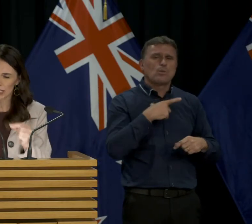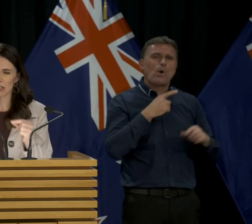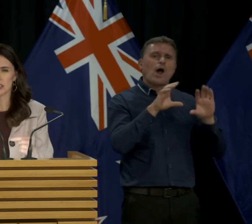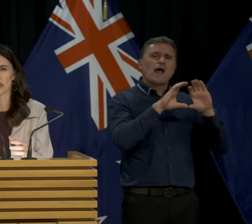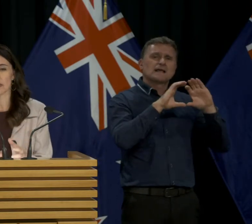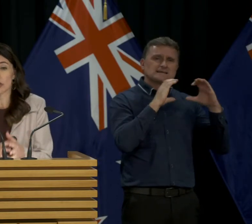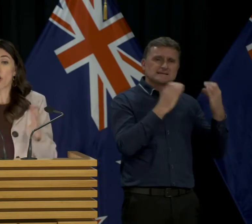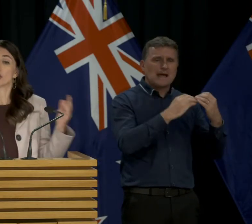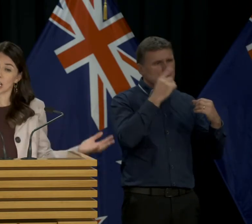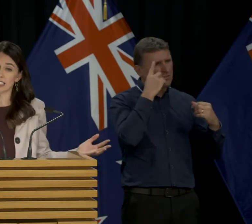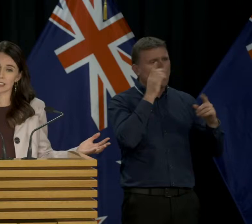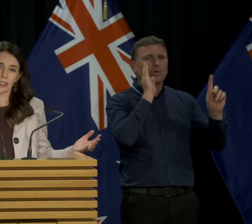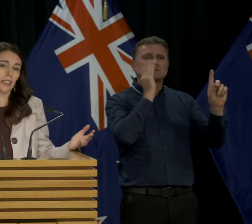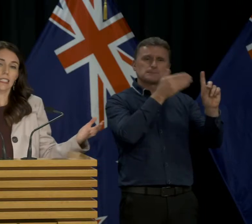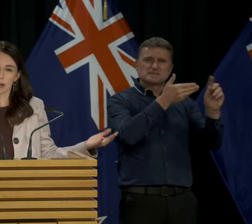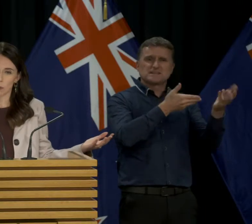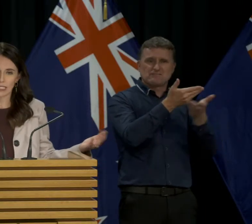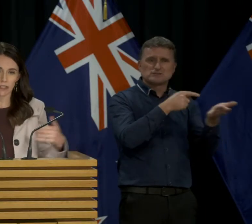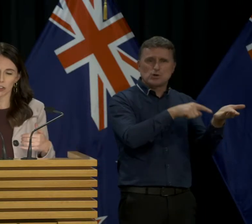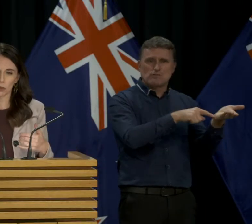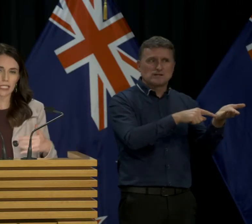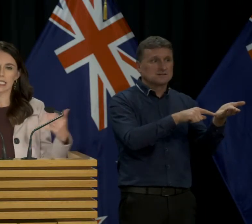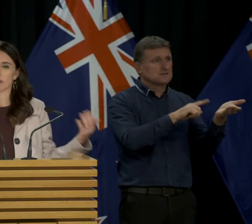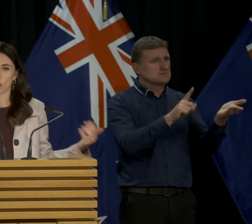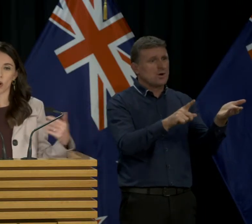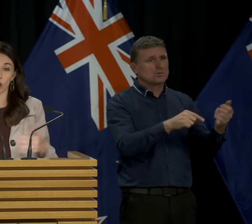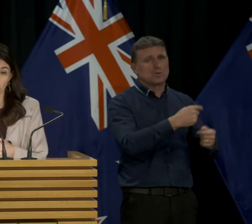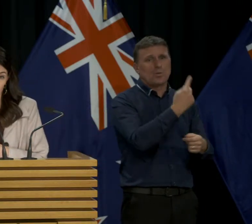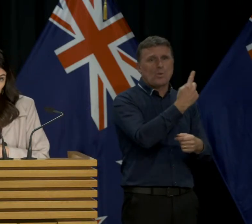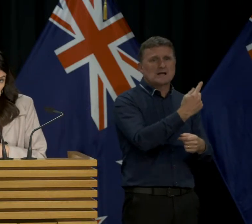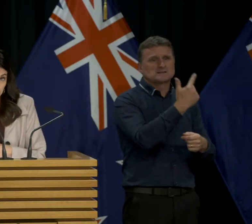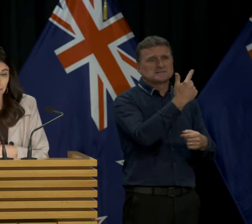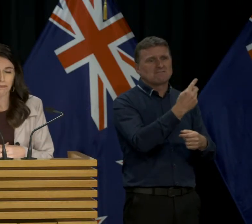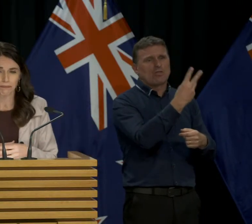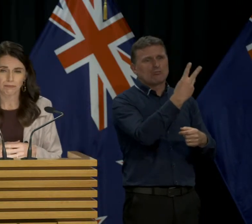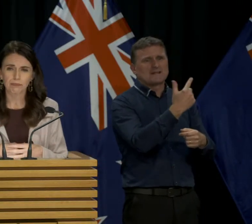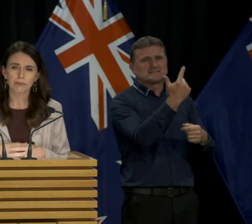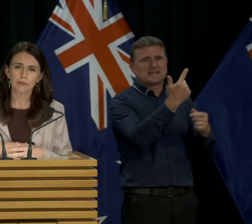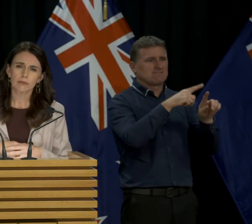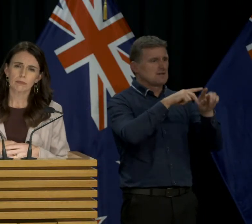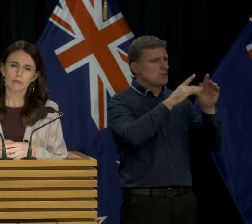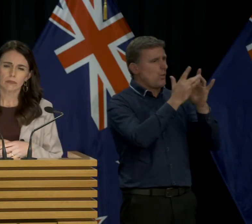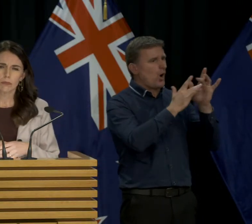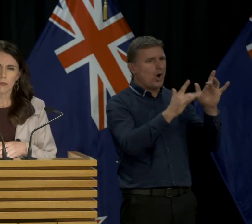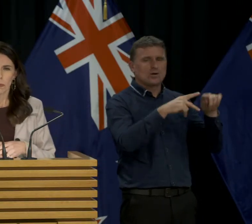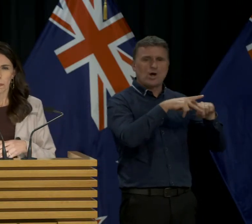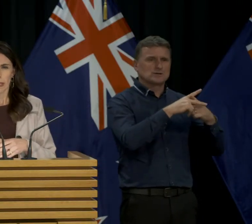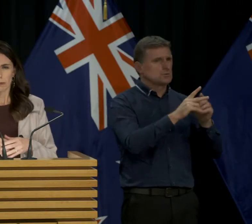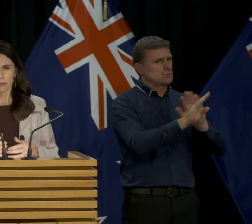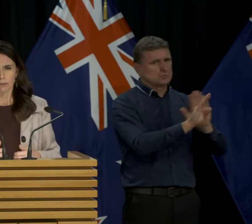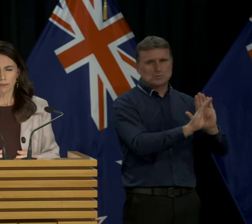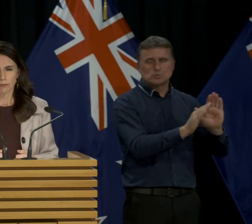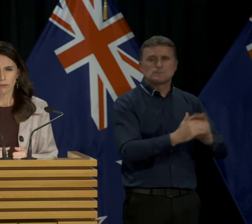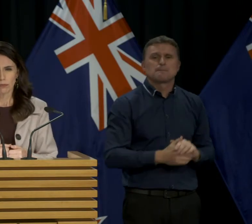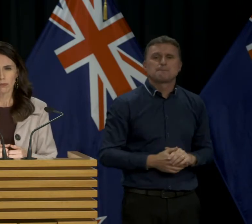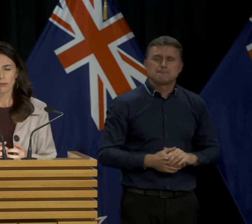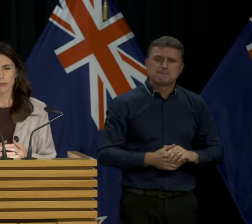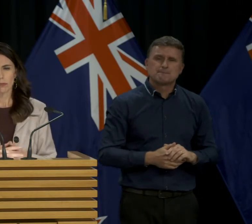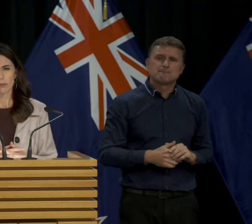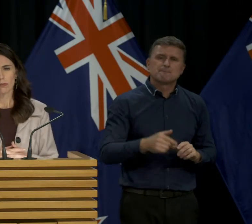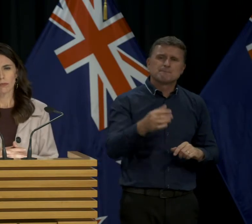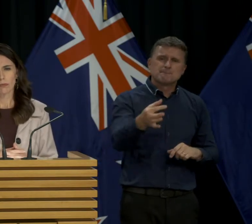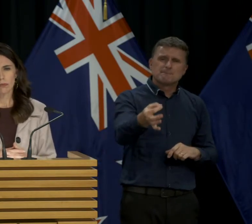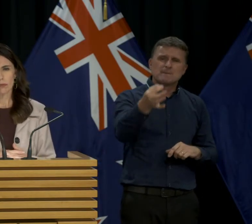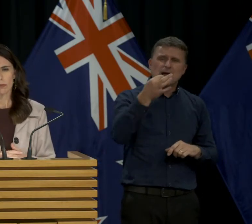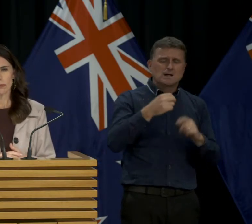be specific service, not just, say, 1737 or online tools. On here, but you're kind of consistently trying to reinvent the wheel with mental health